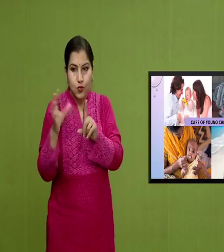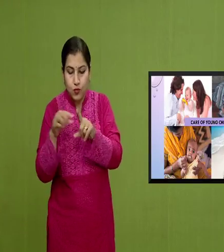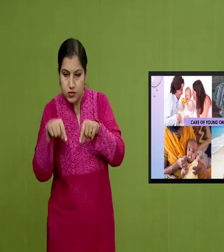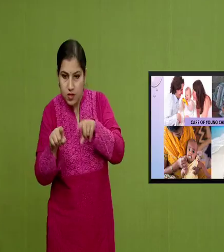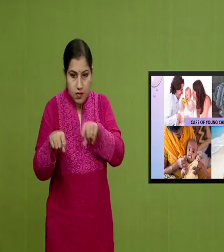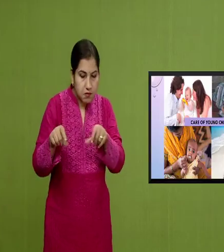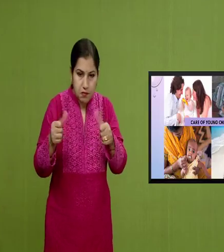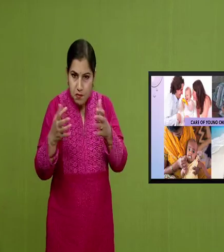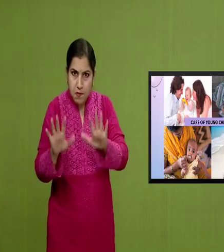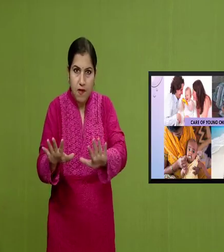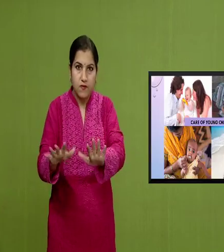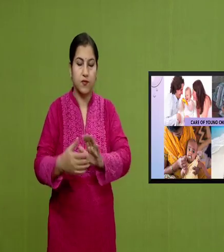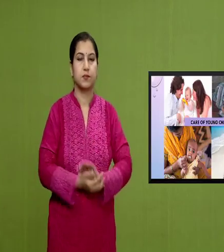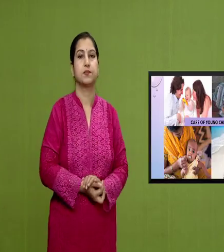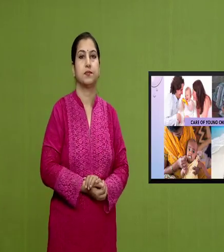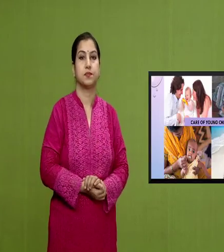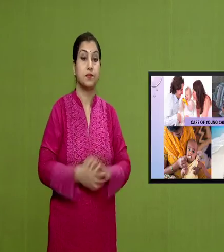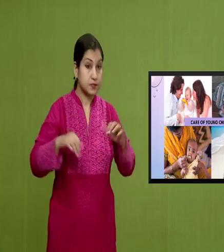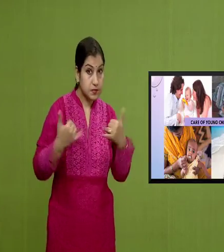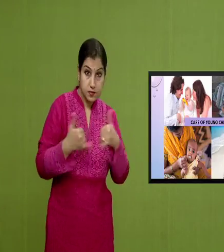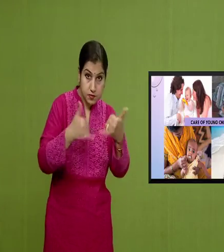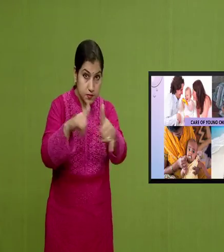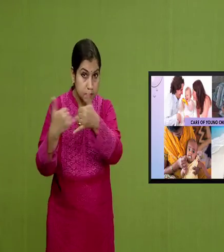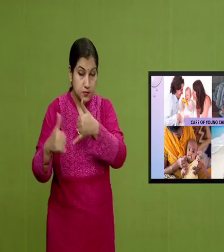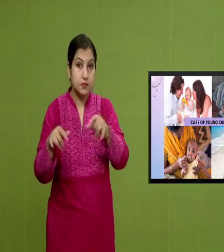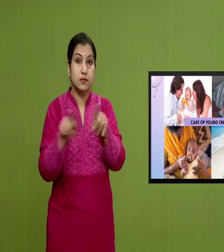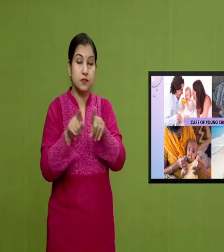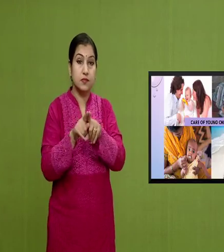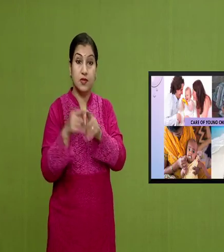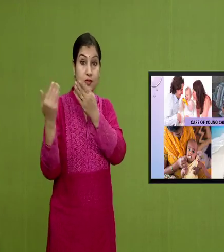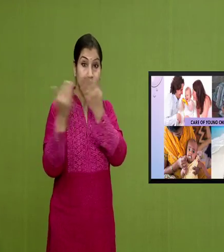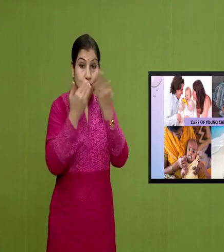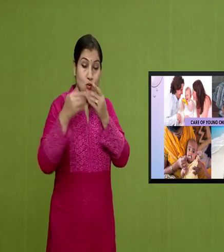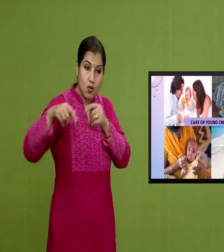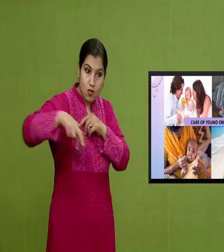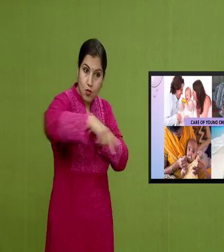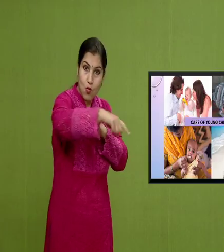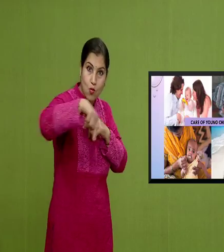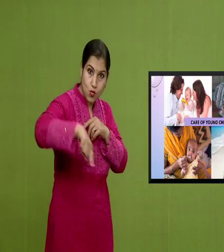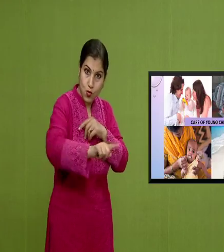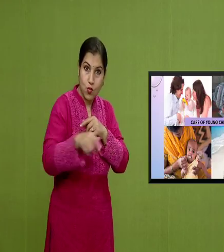independently, play and go to school, etc.